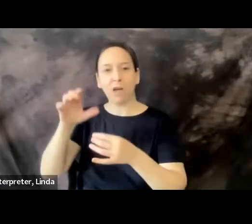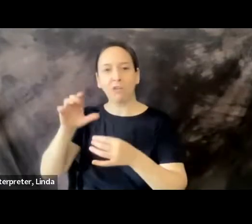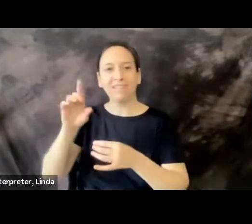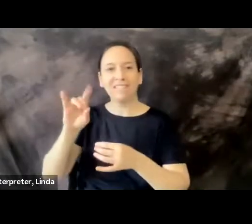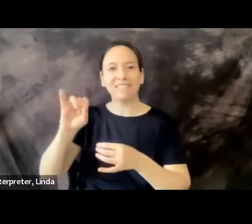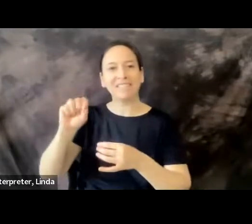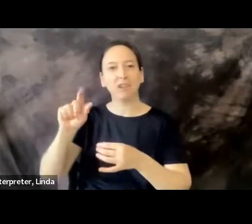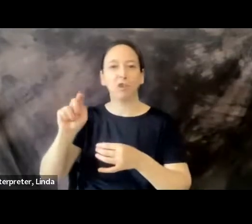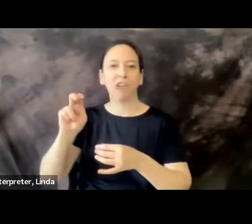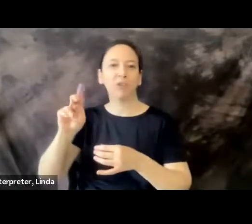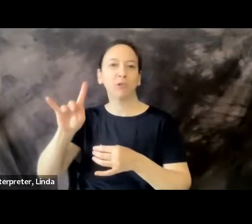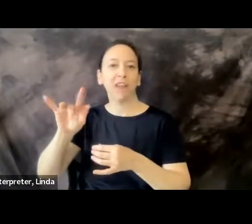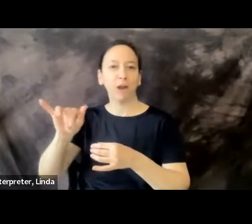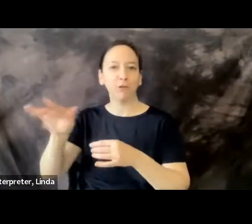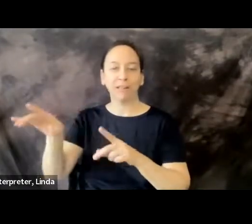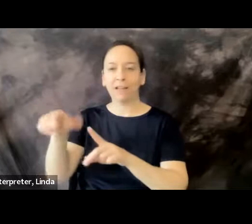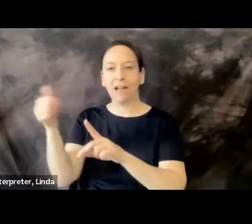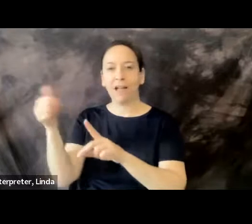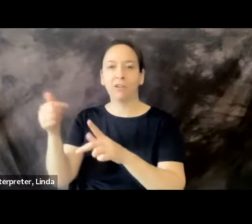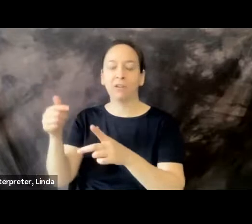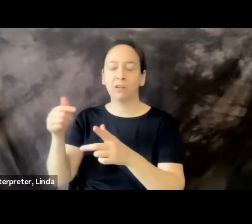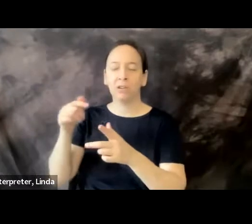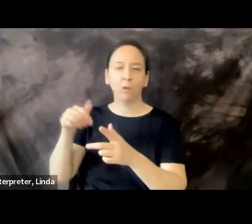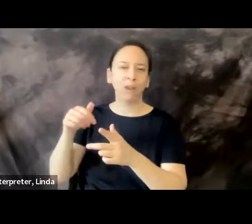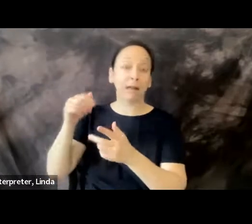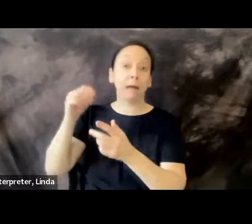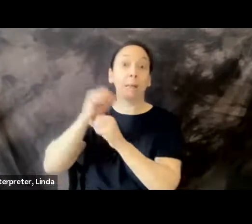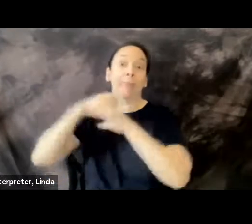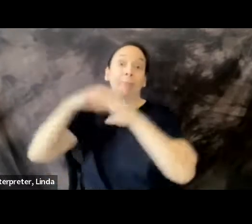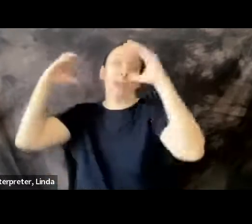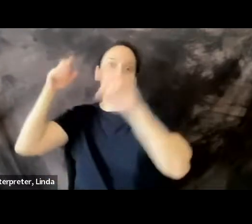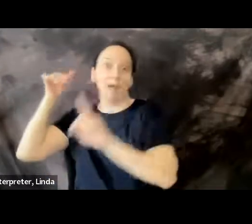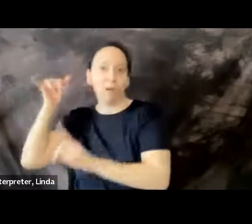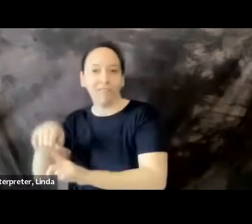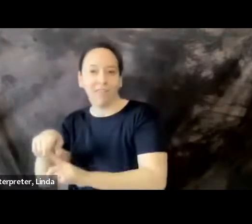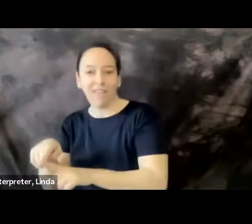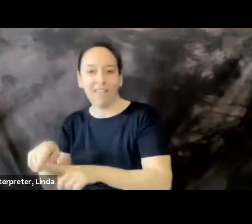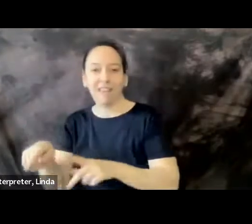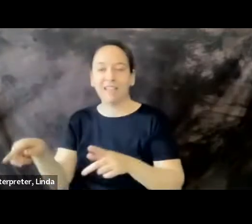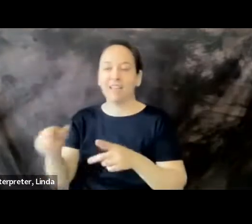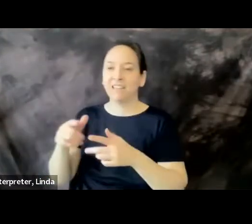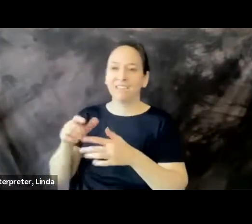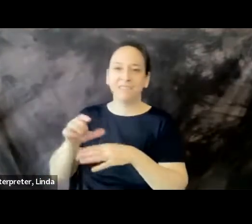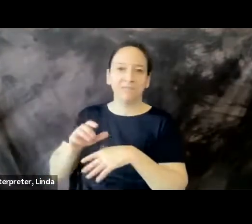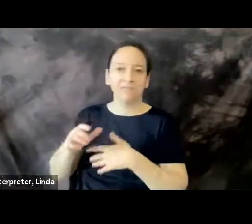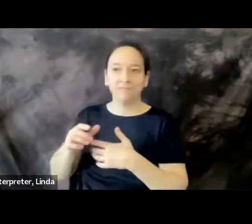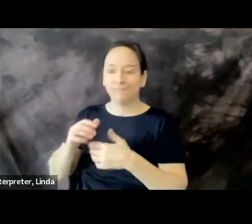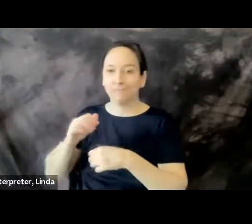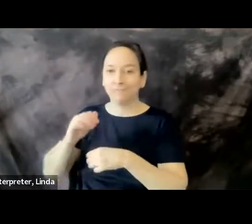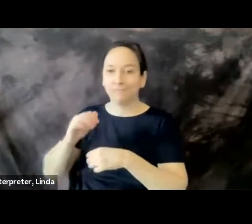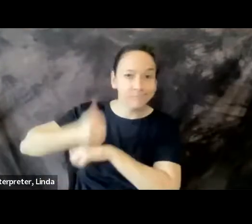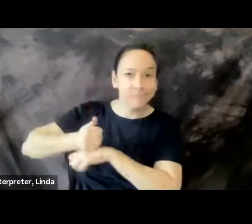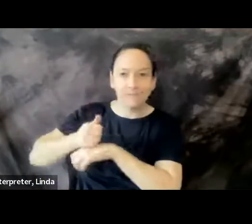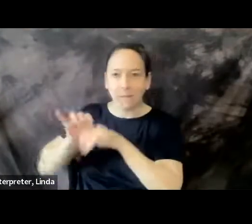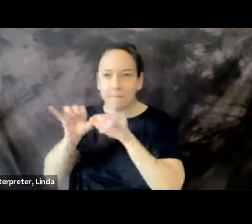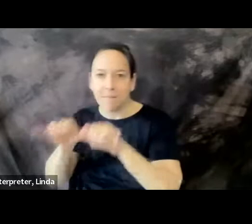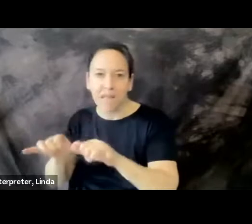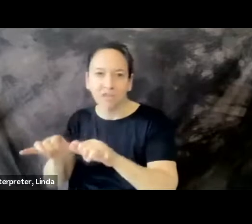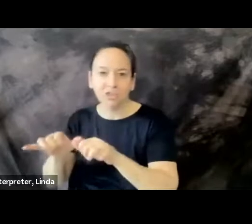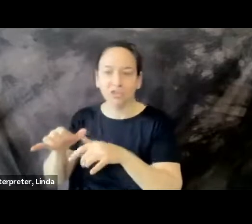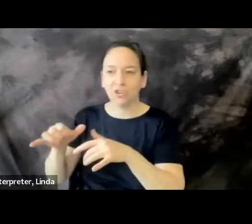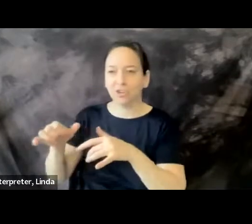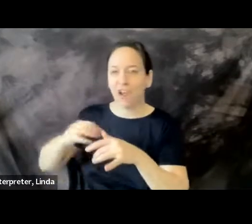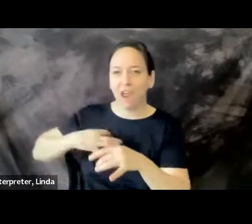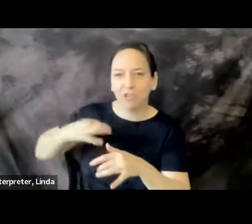we usually think of with like algorithmic decision-making. So enforcing or measuring